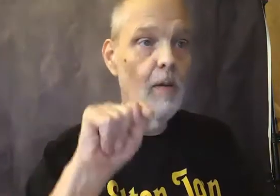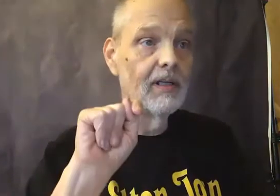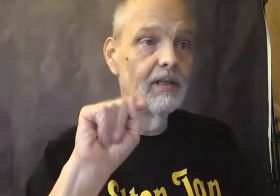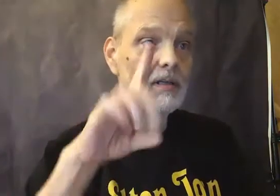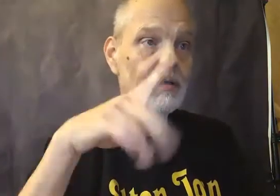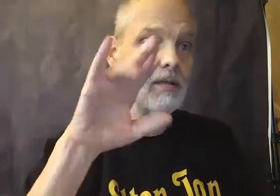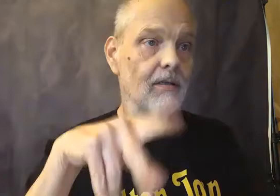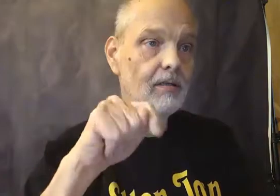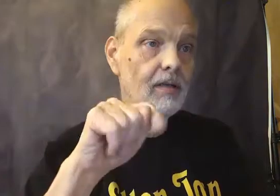Department.